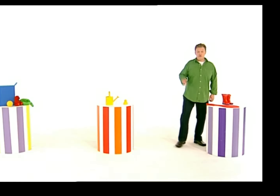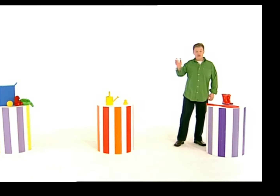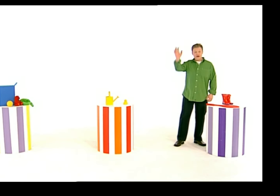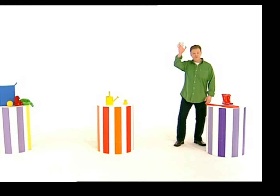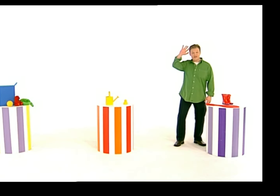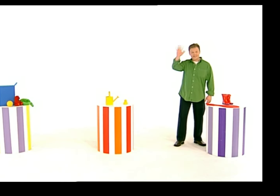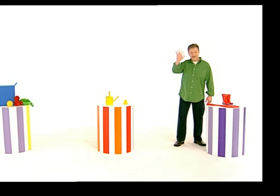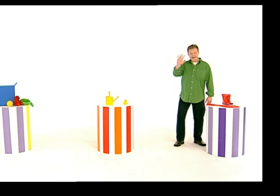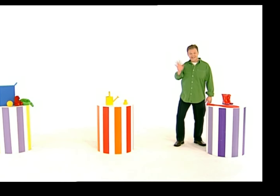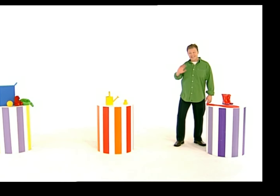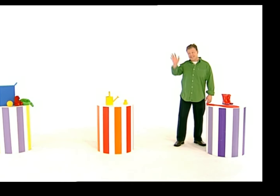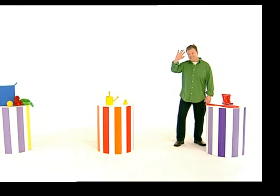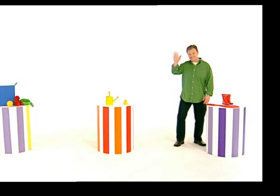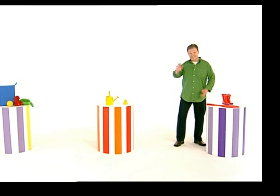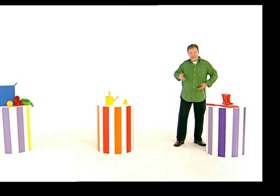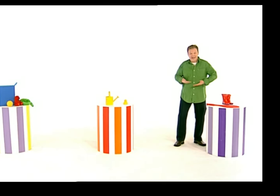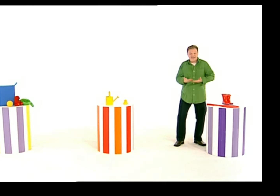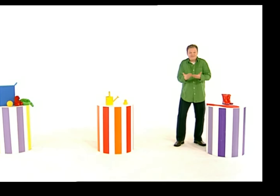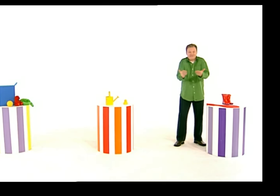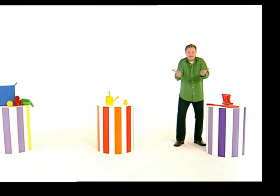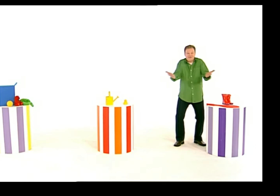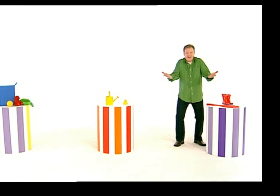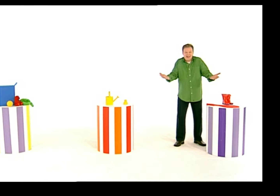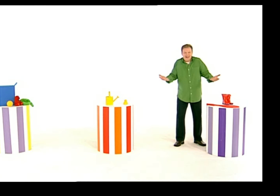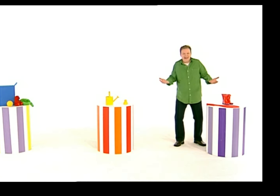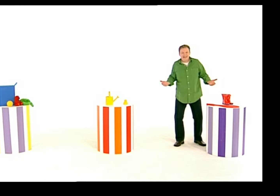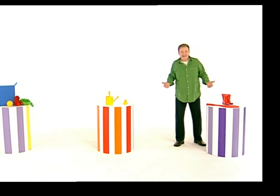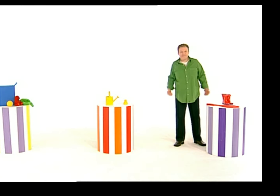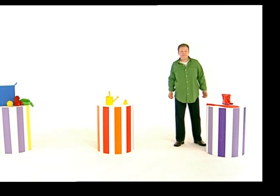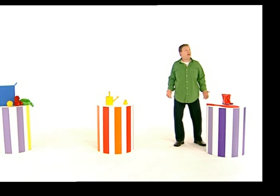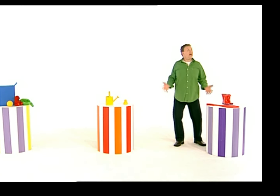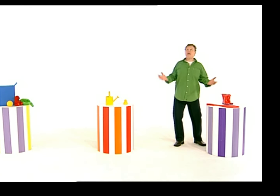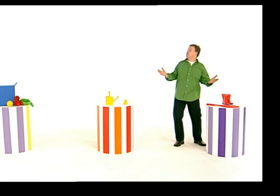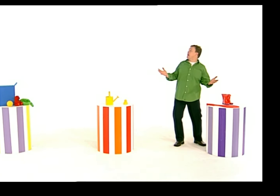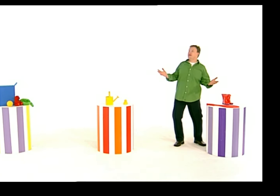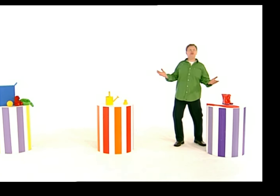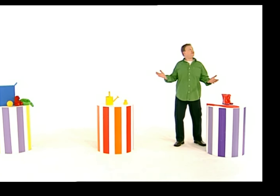There are colours everywhere. Everywhere you look.